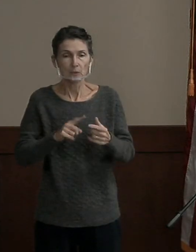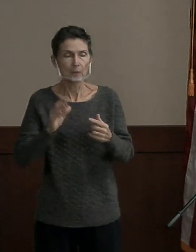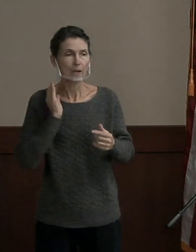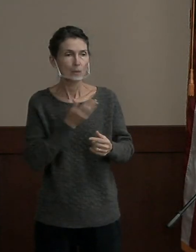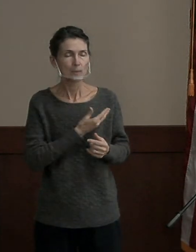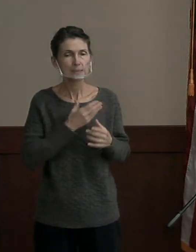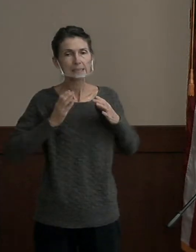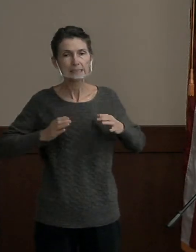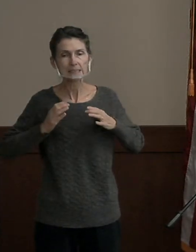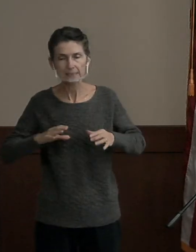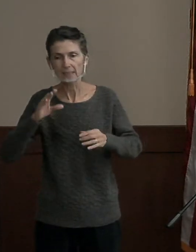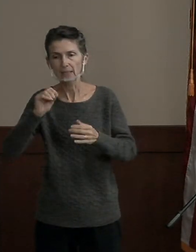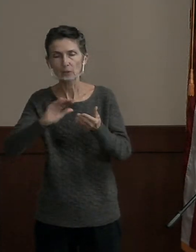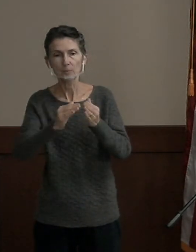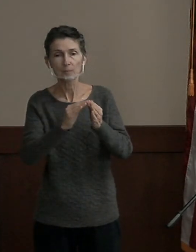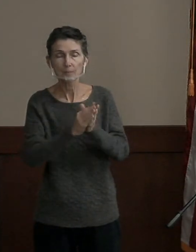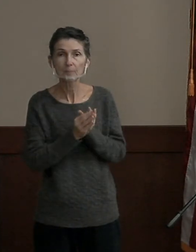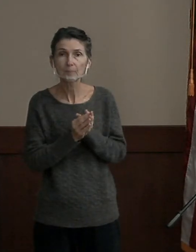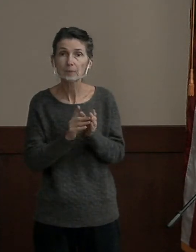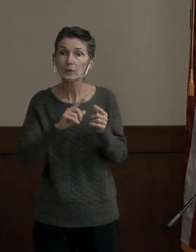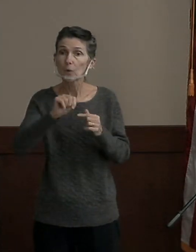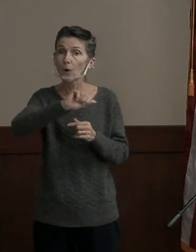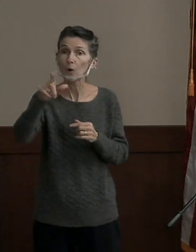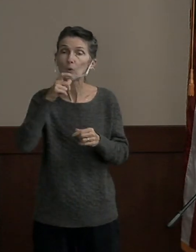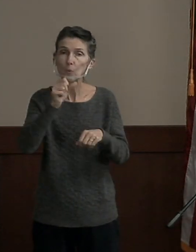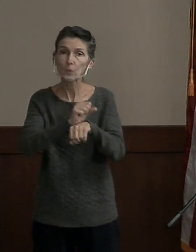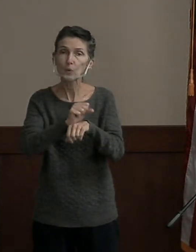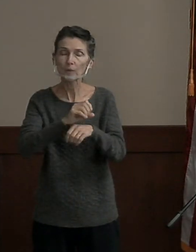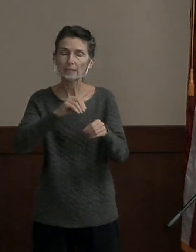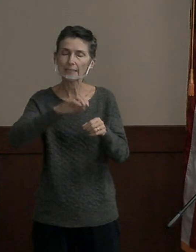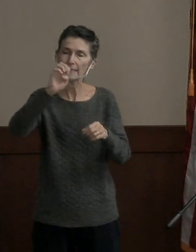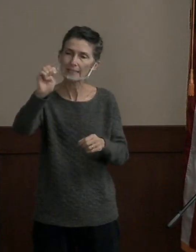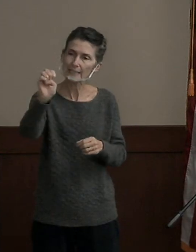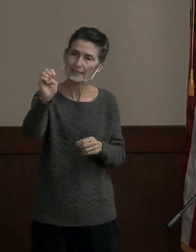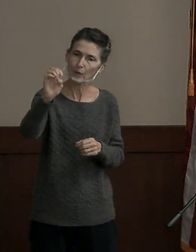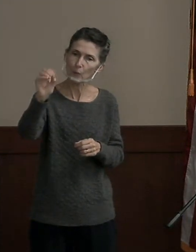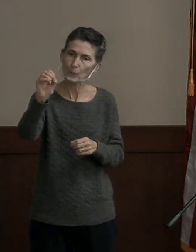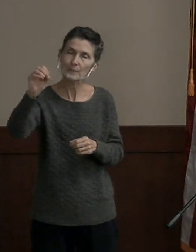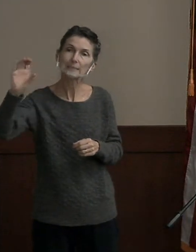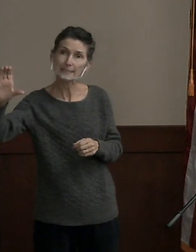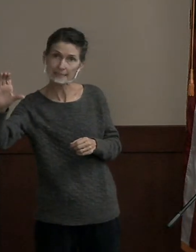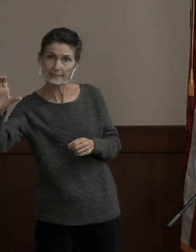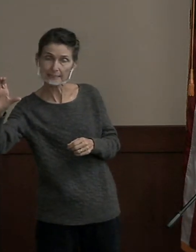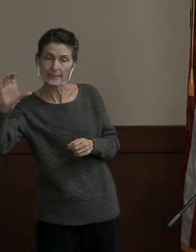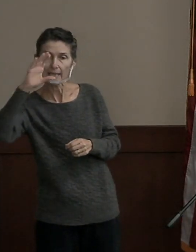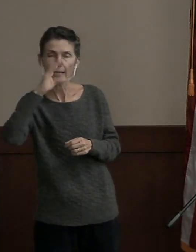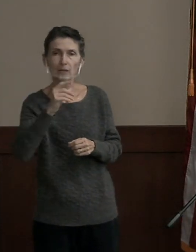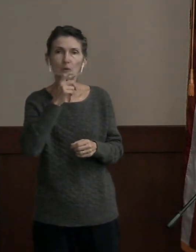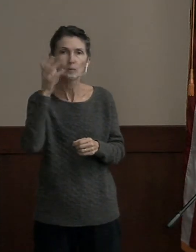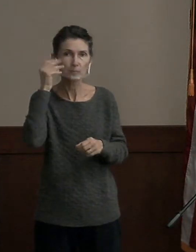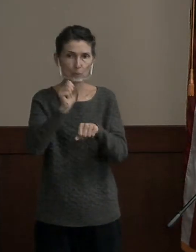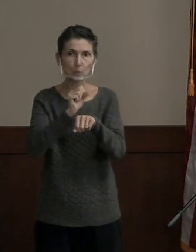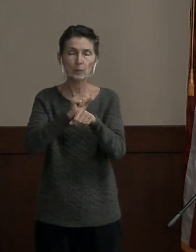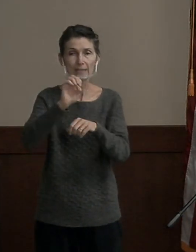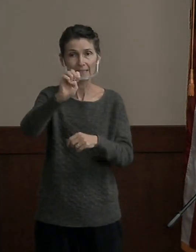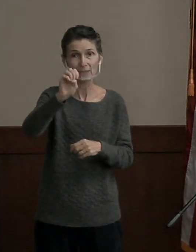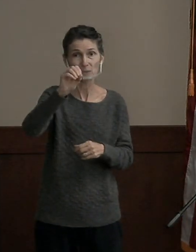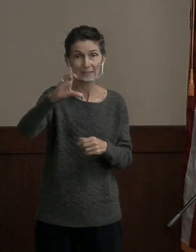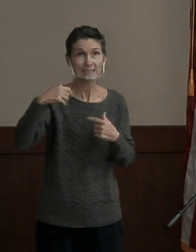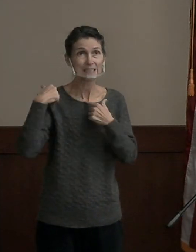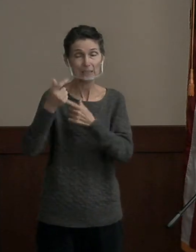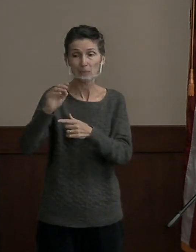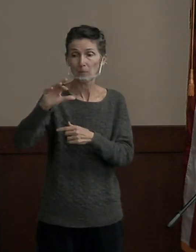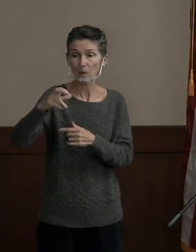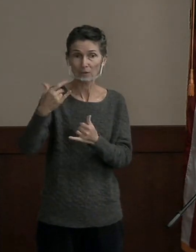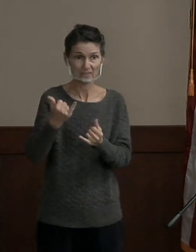citizens in our community. To all of those working in the EOC and who have worked in the EOC since March of